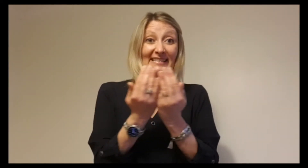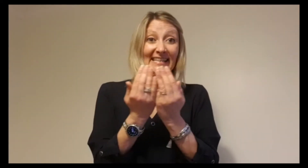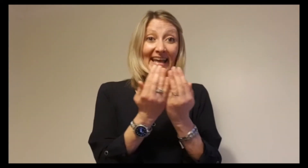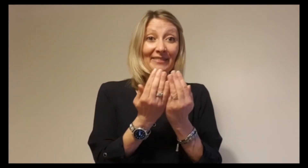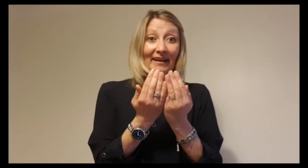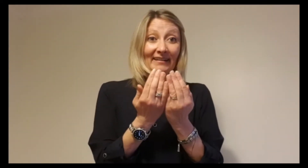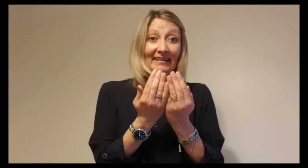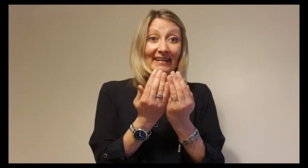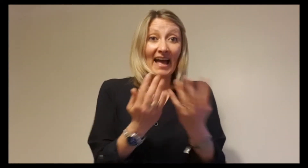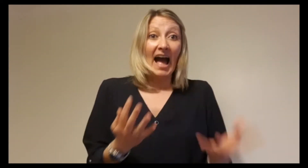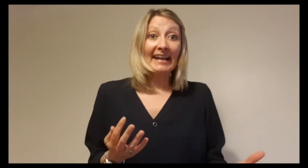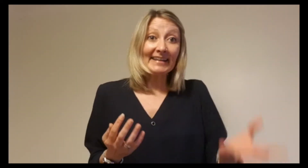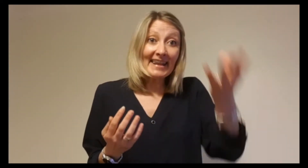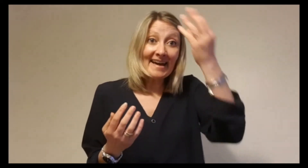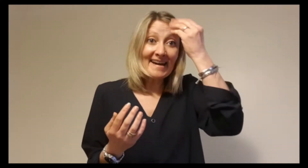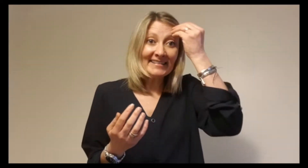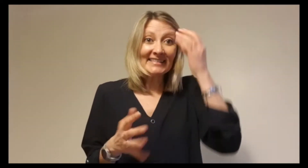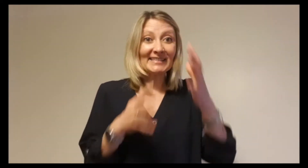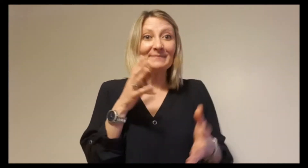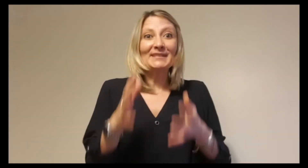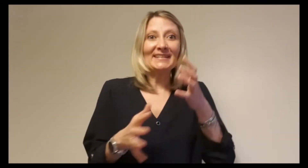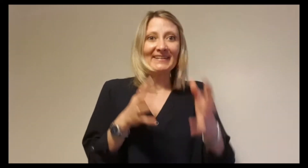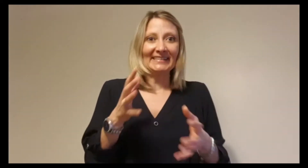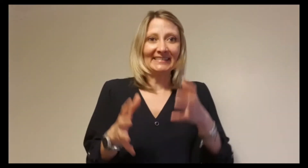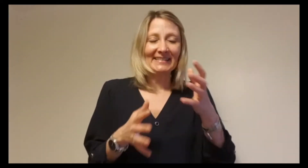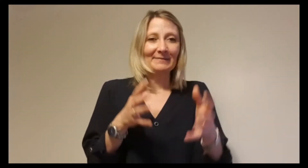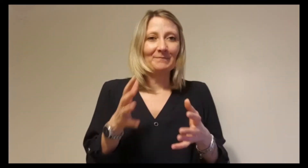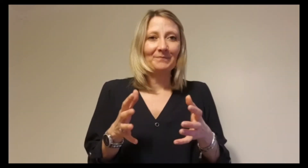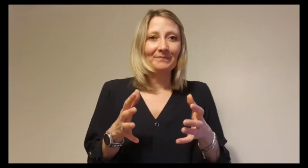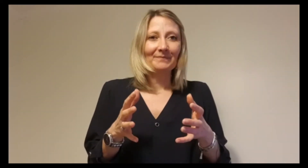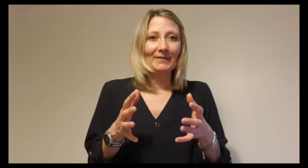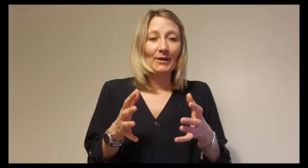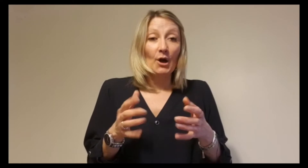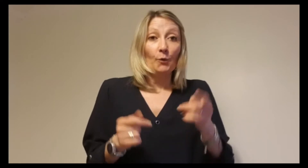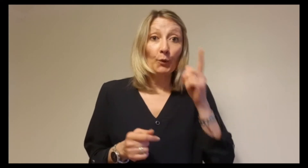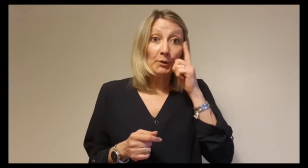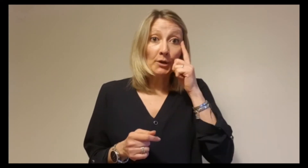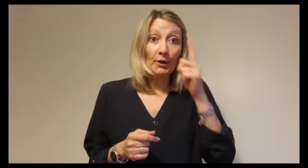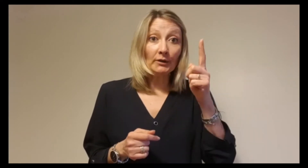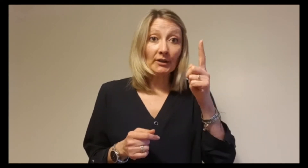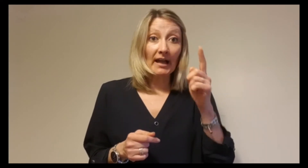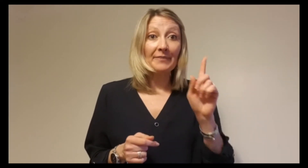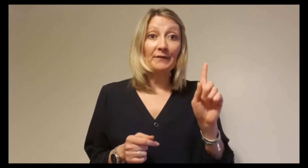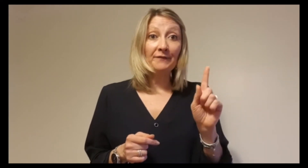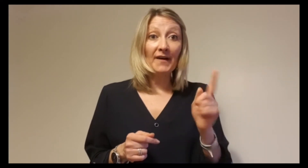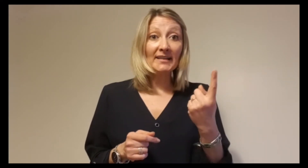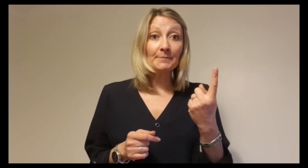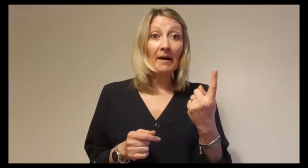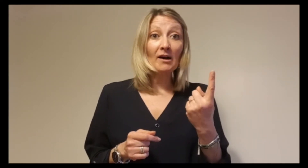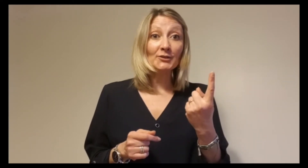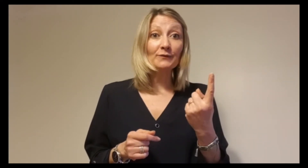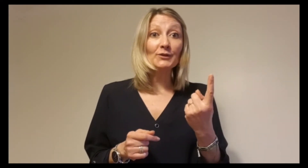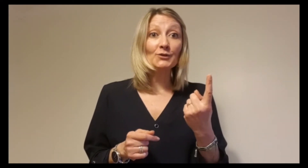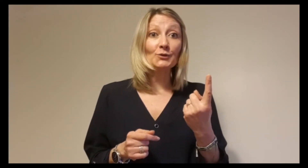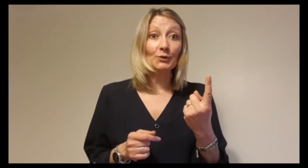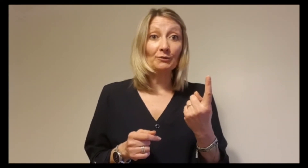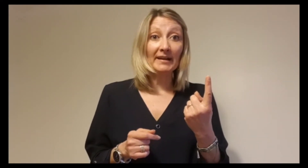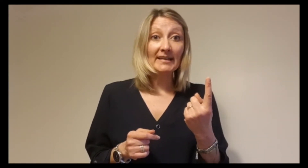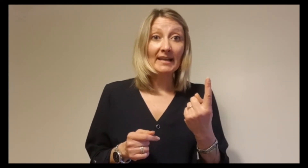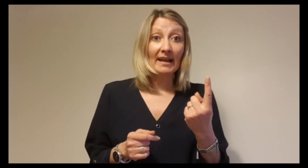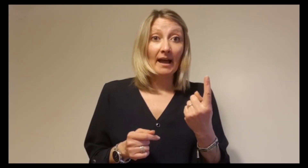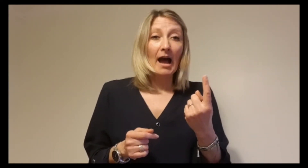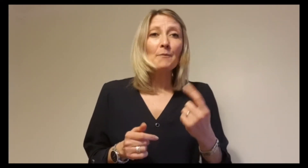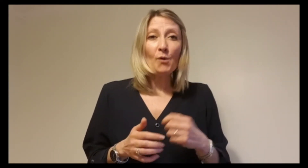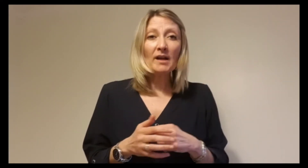story together and learn some signs. We'll look at the first part of the